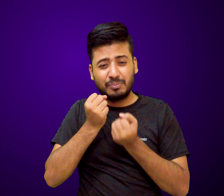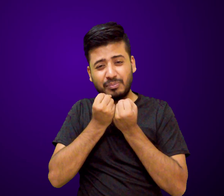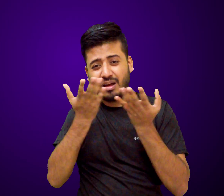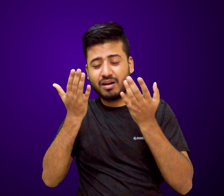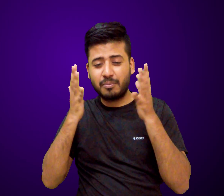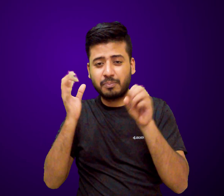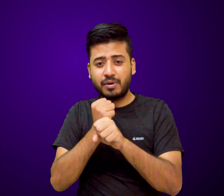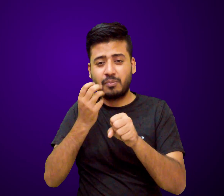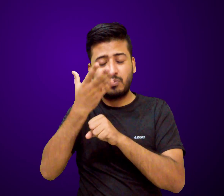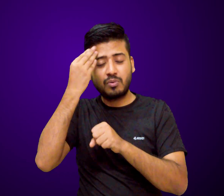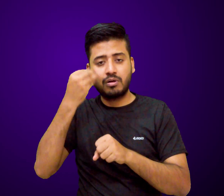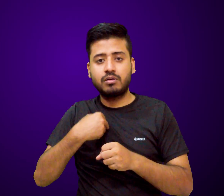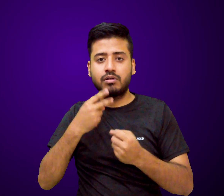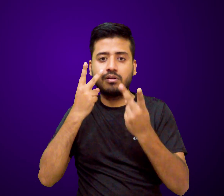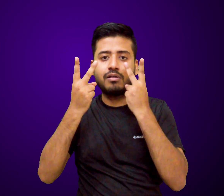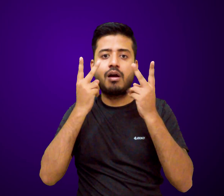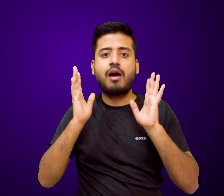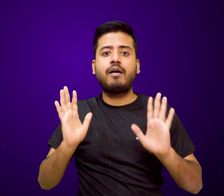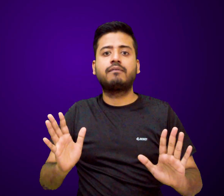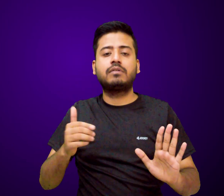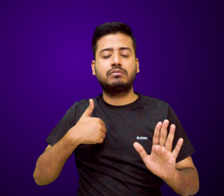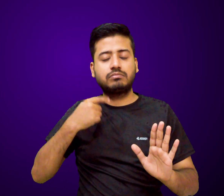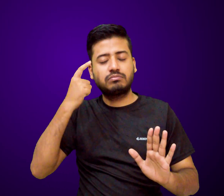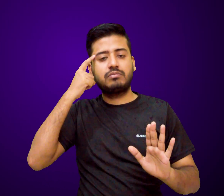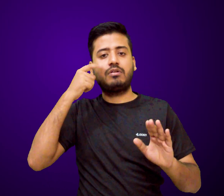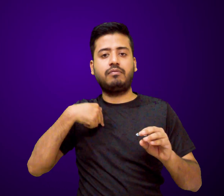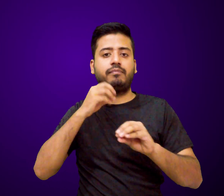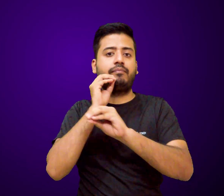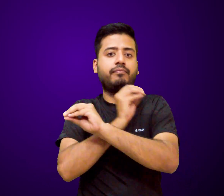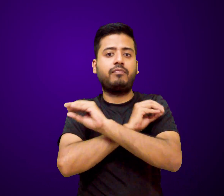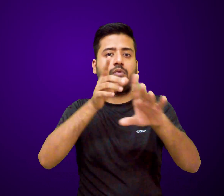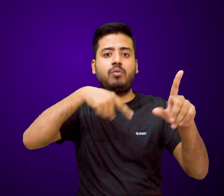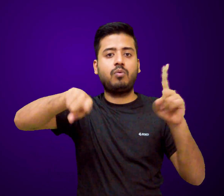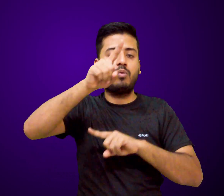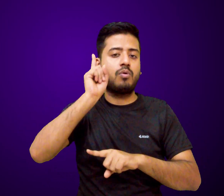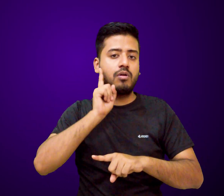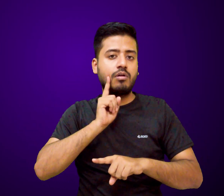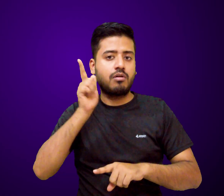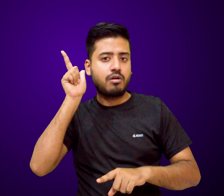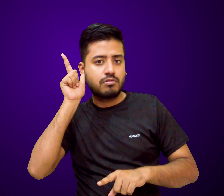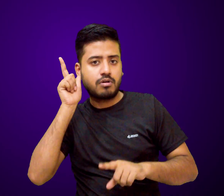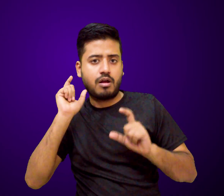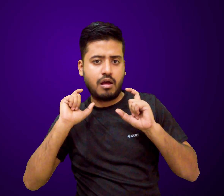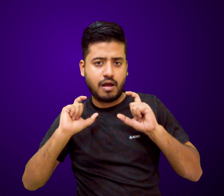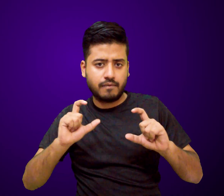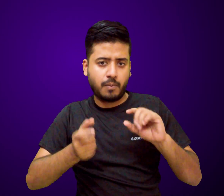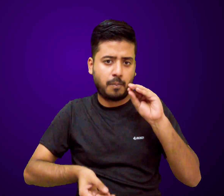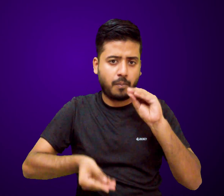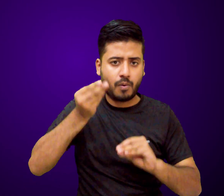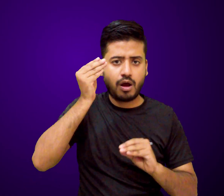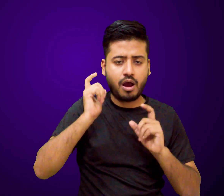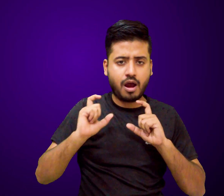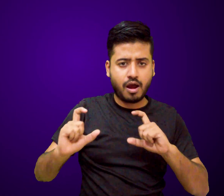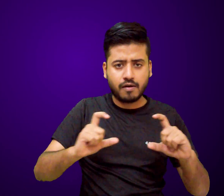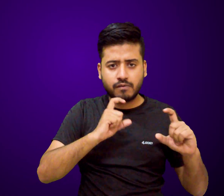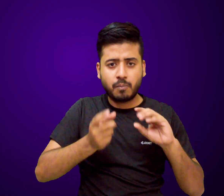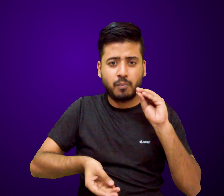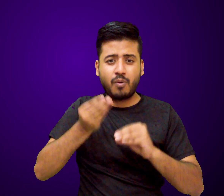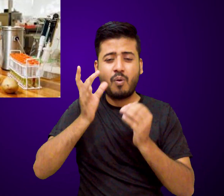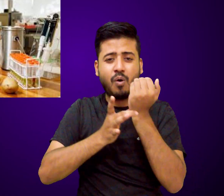known as poison control, suggests it may be best to toss potatoes that have sprouted or turned green. 6. How to